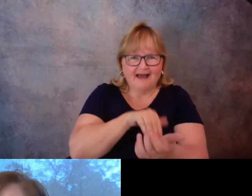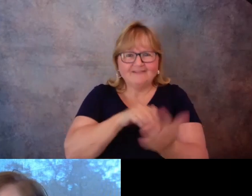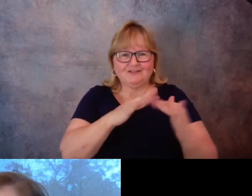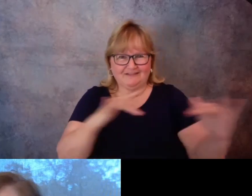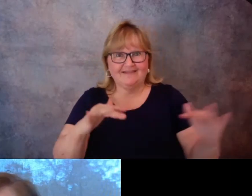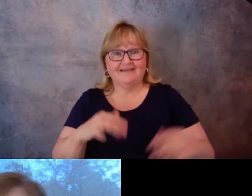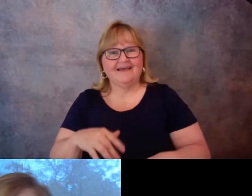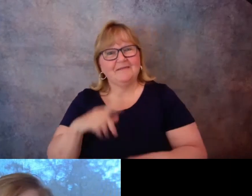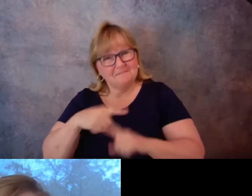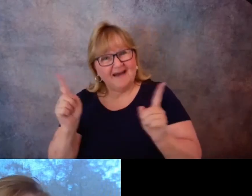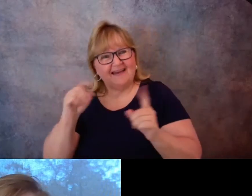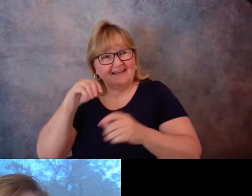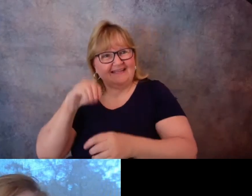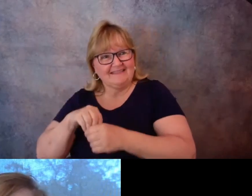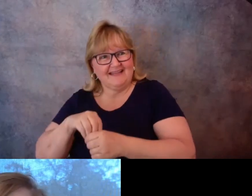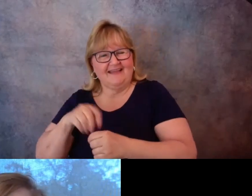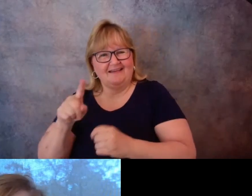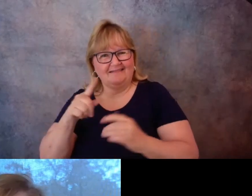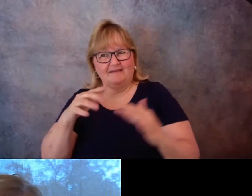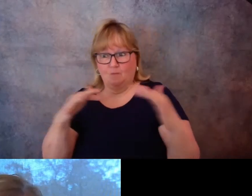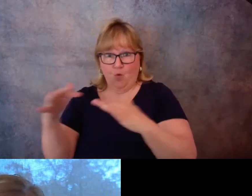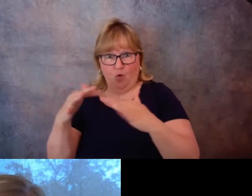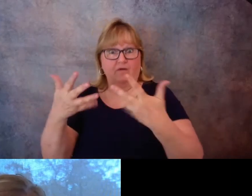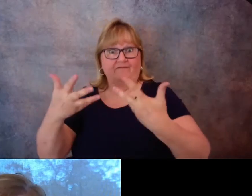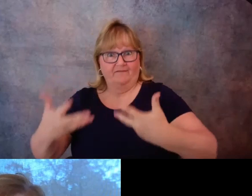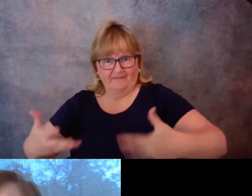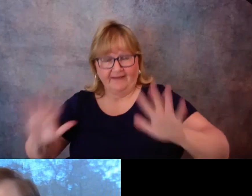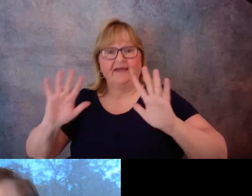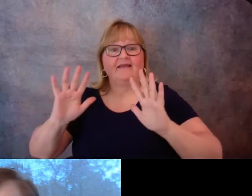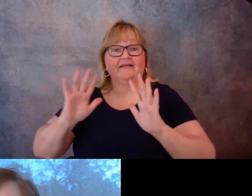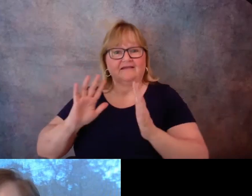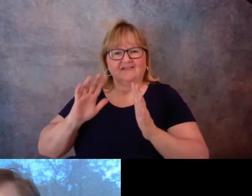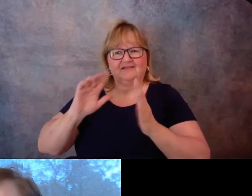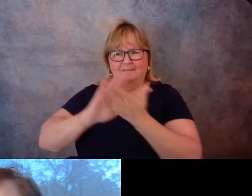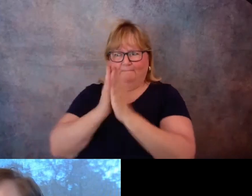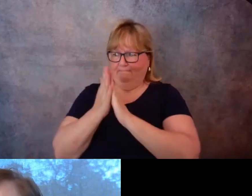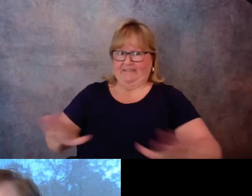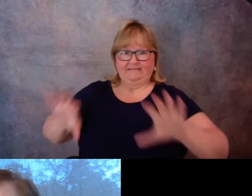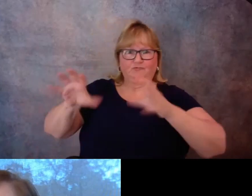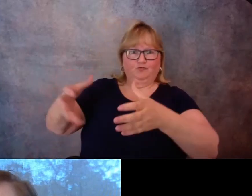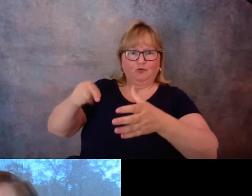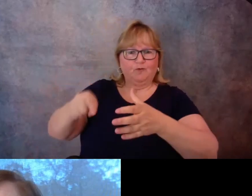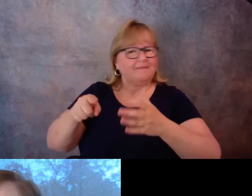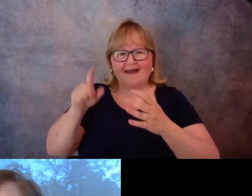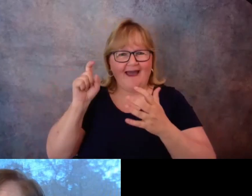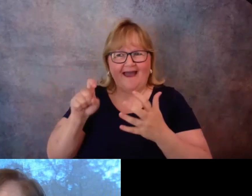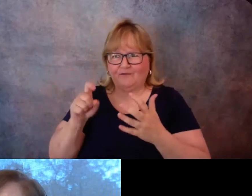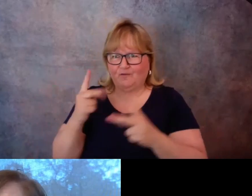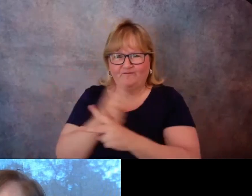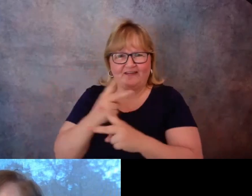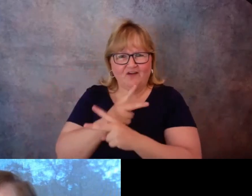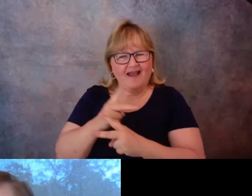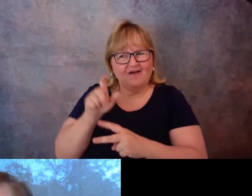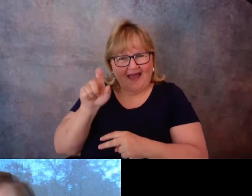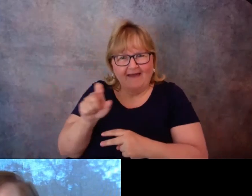during, you know, the armed conflict zones where we need to have, that really hit me when he shared about that as a competency that is